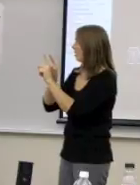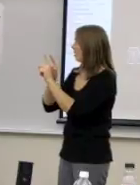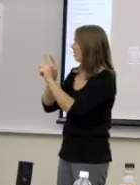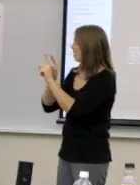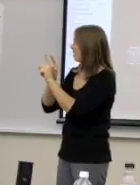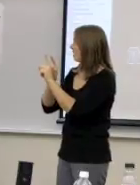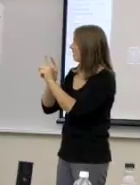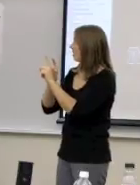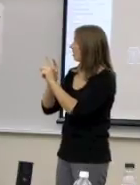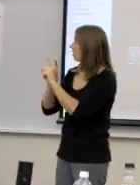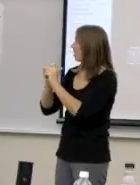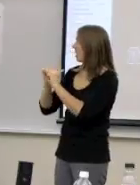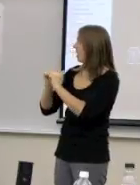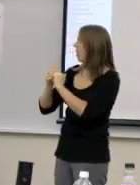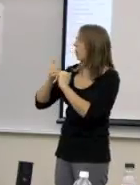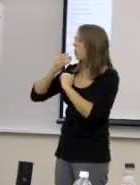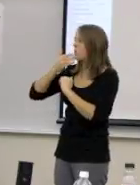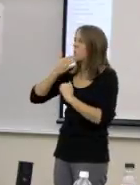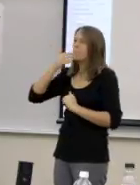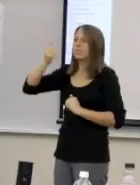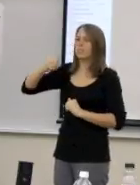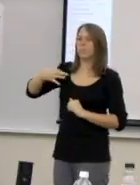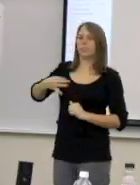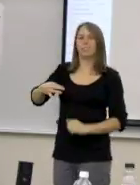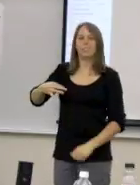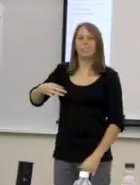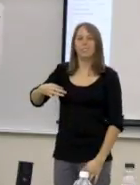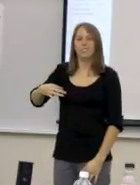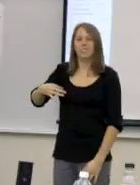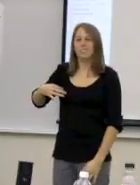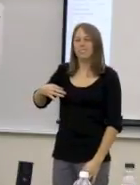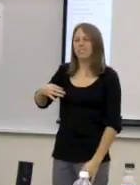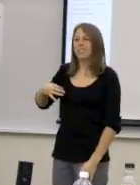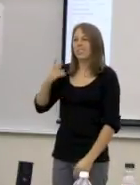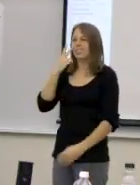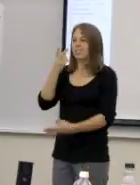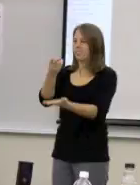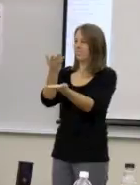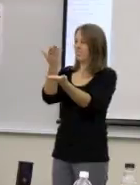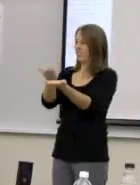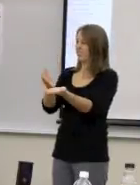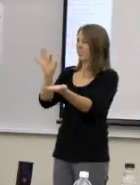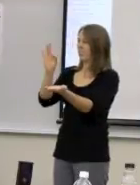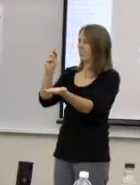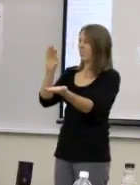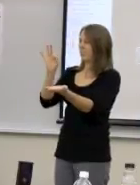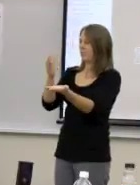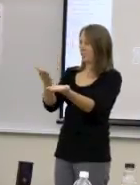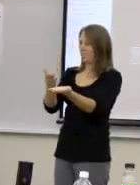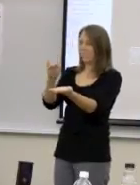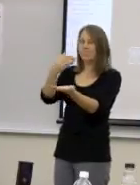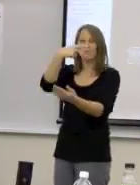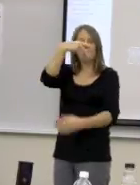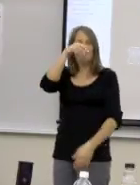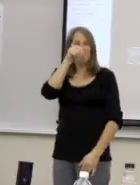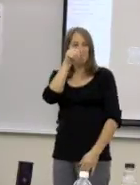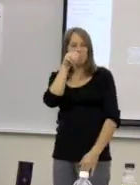out of your education. We have, I see Falani here tonight. Falani, Pam. There was some